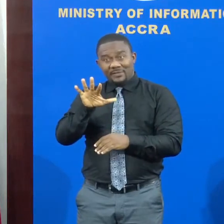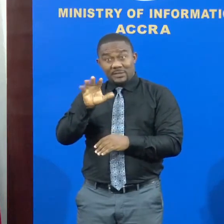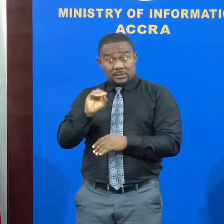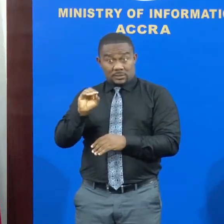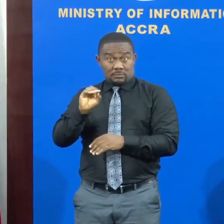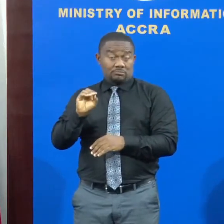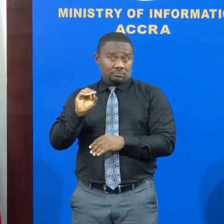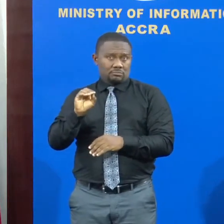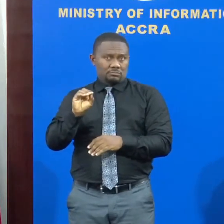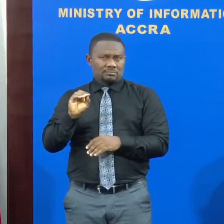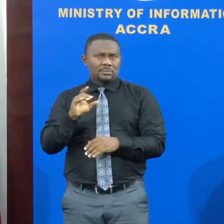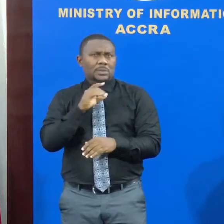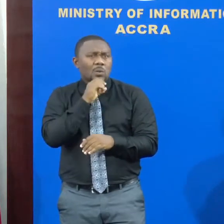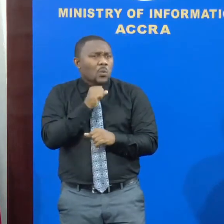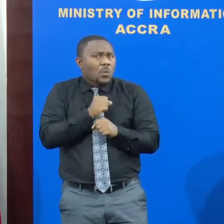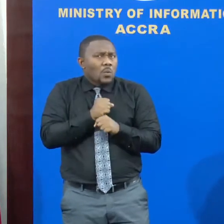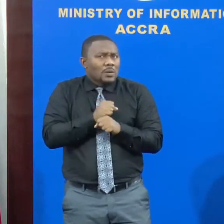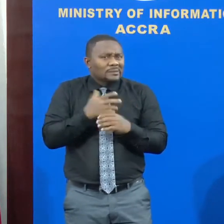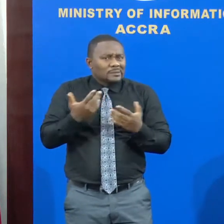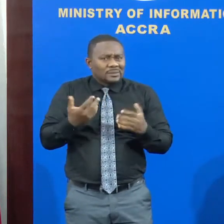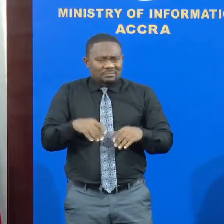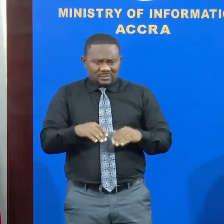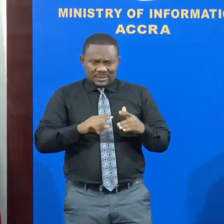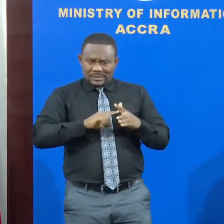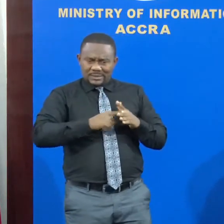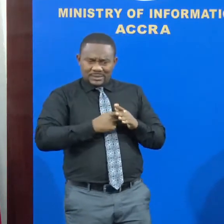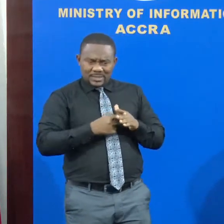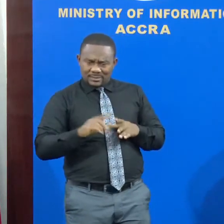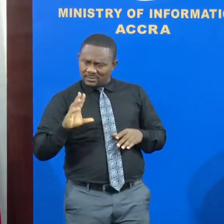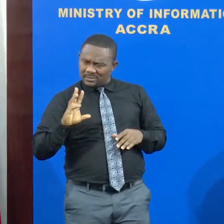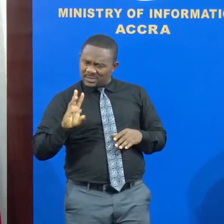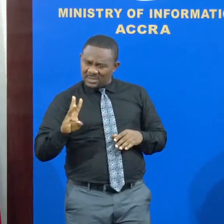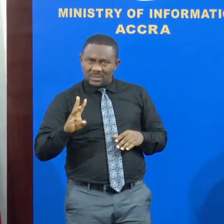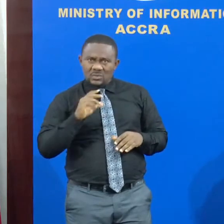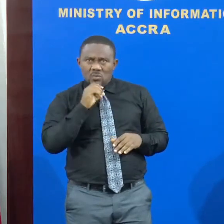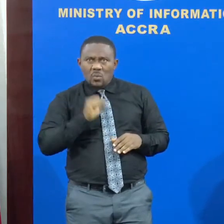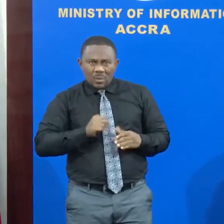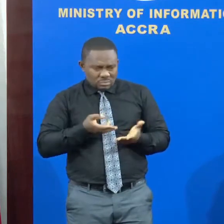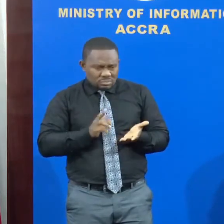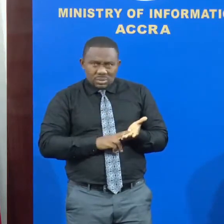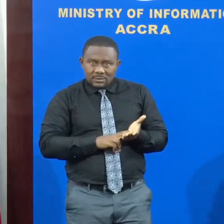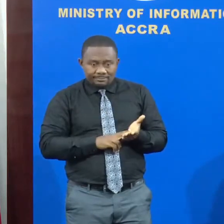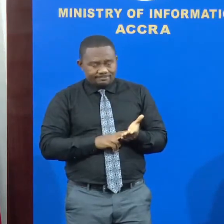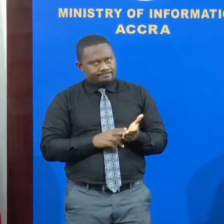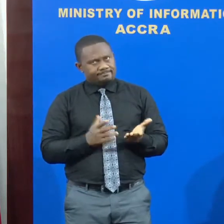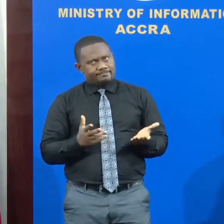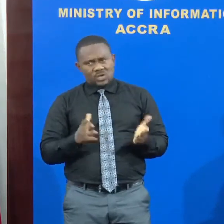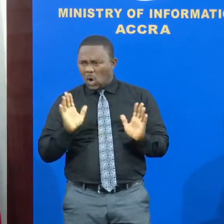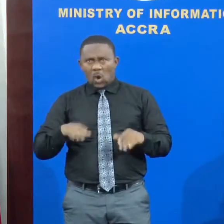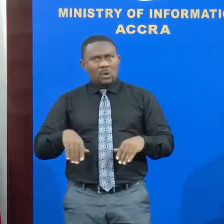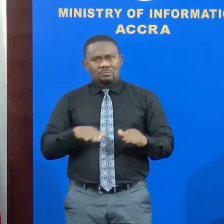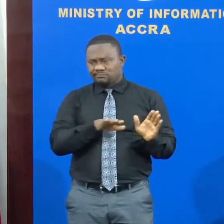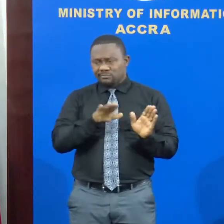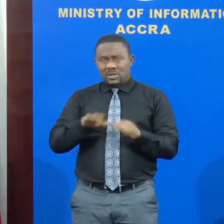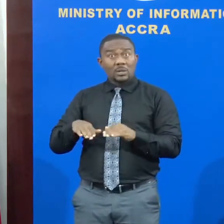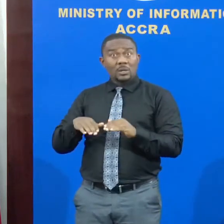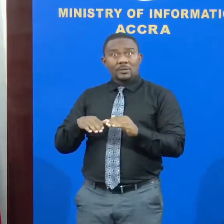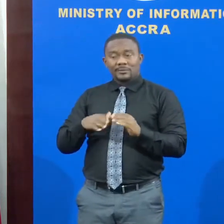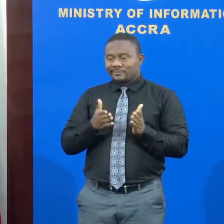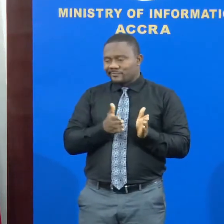removed age six as the beginning point where we could register to age zero, so that at the moment we are able